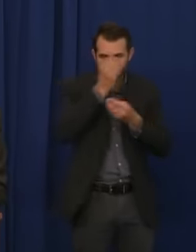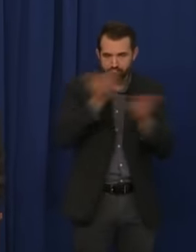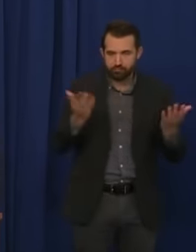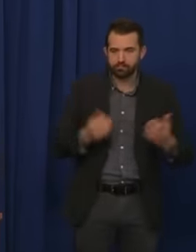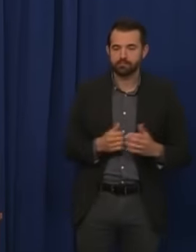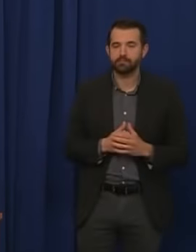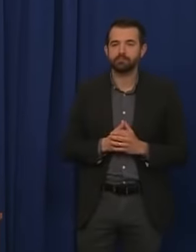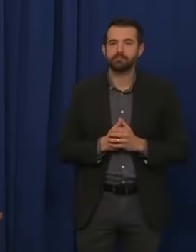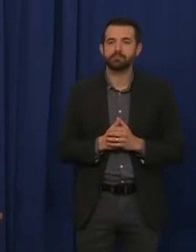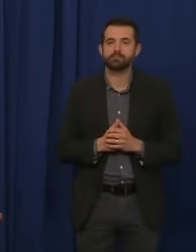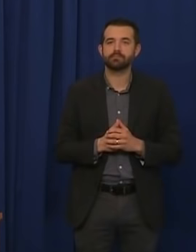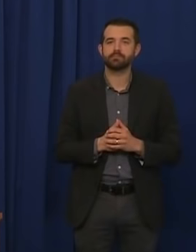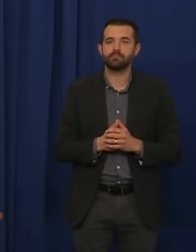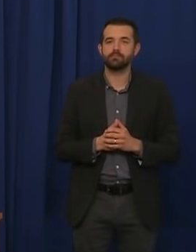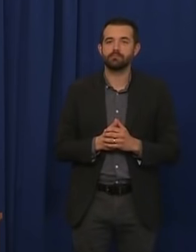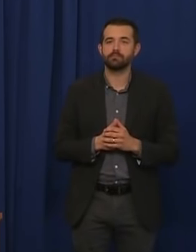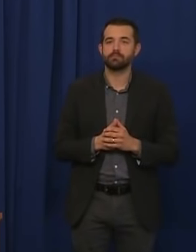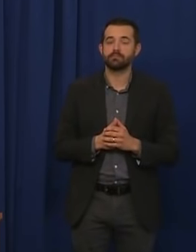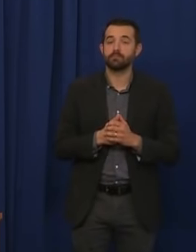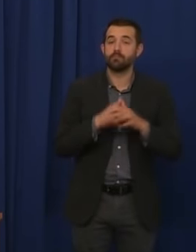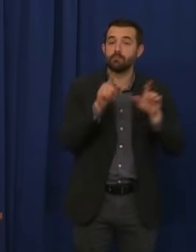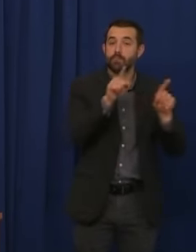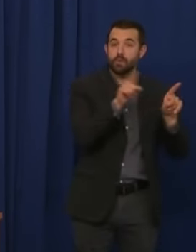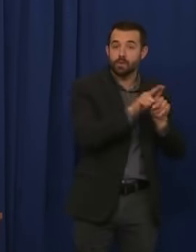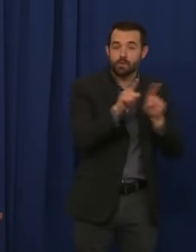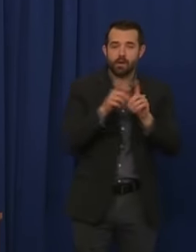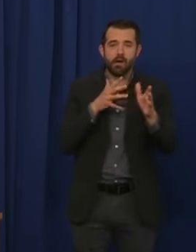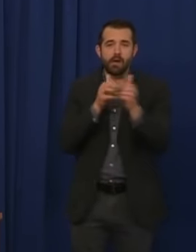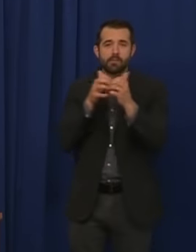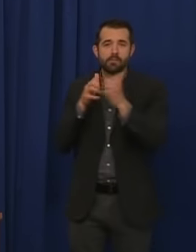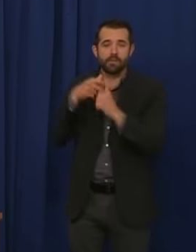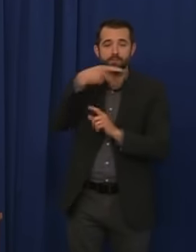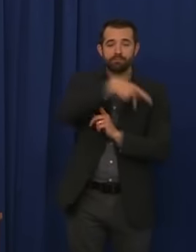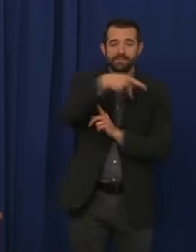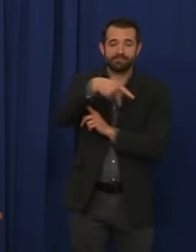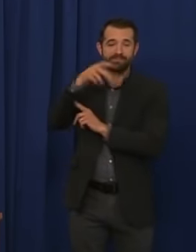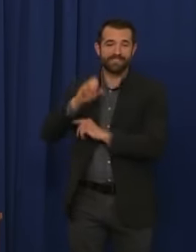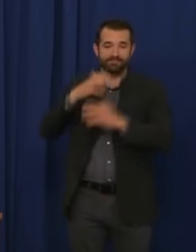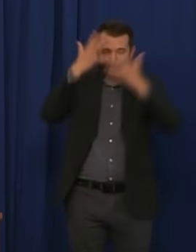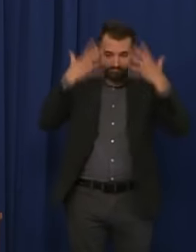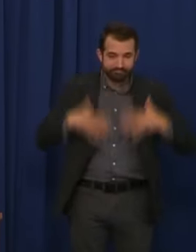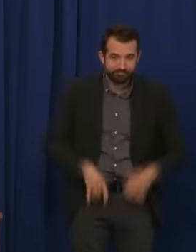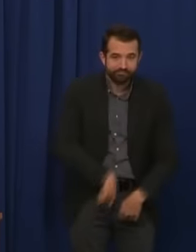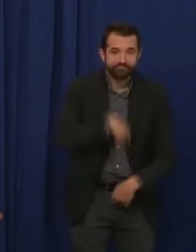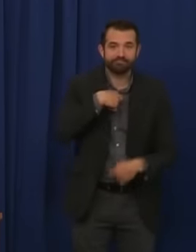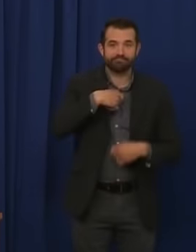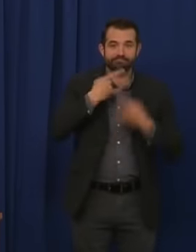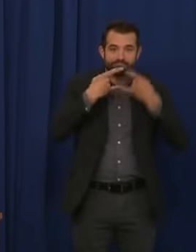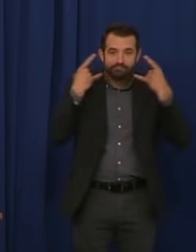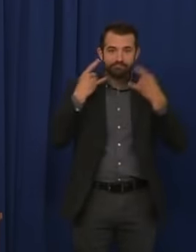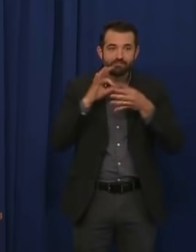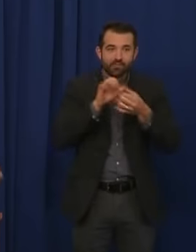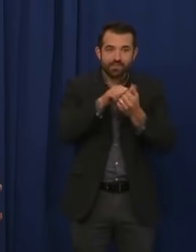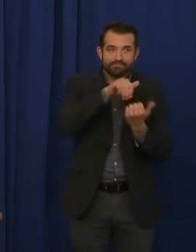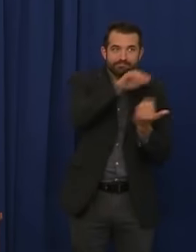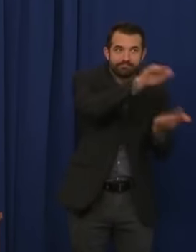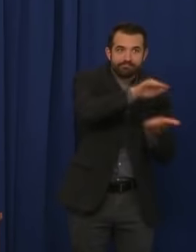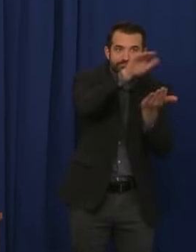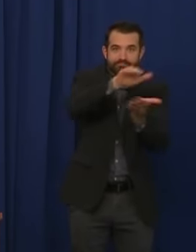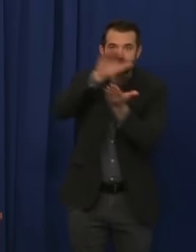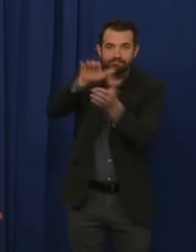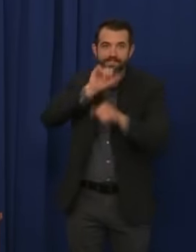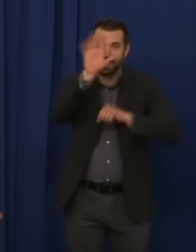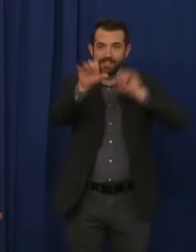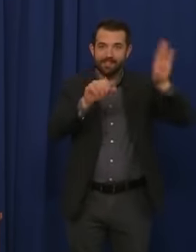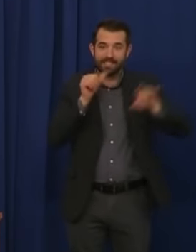Finally, I'd like to just provide an update on deliveries of personal protective equipment from yesterday and today. Yesterday, I